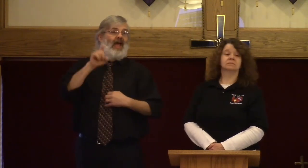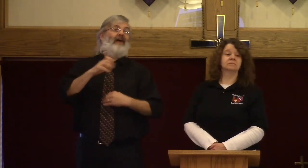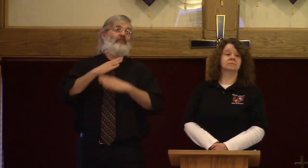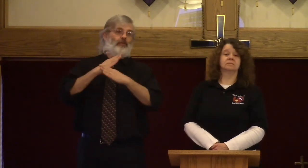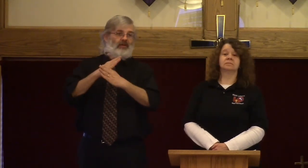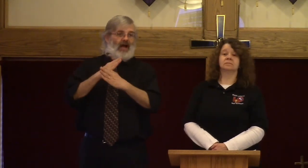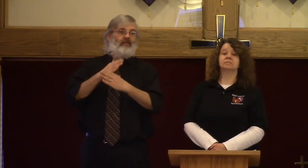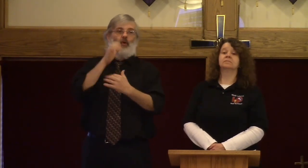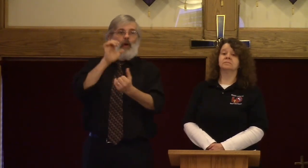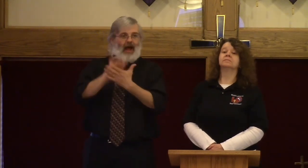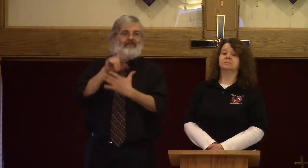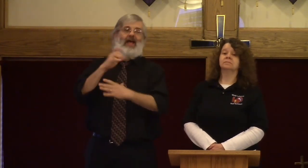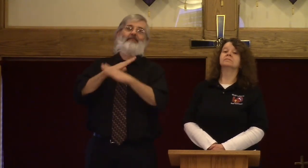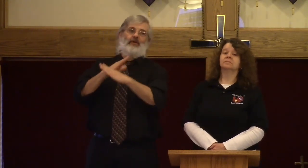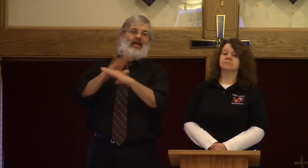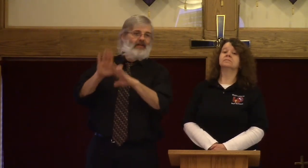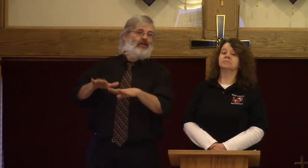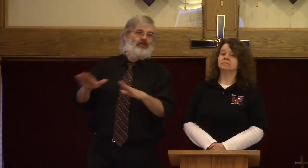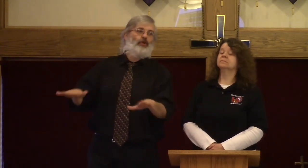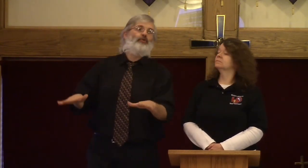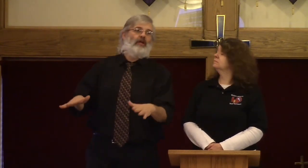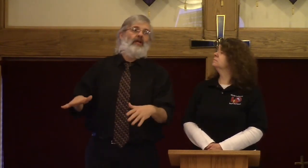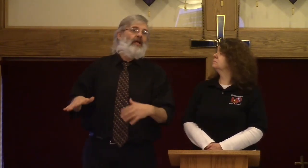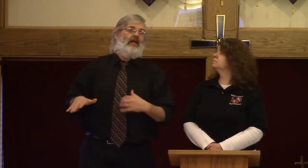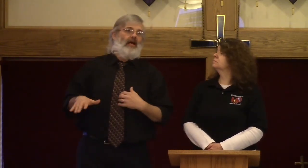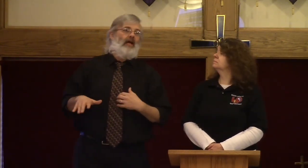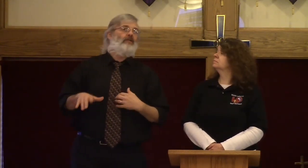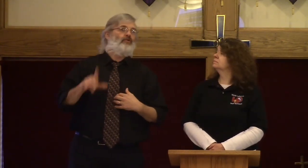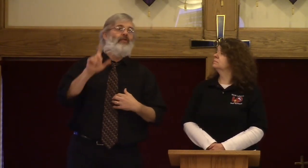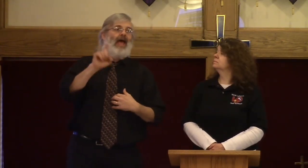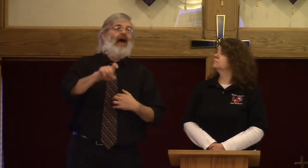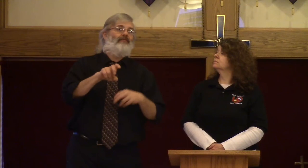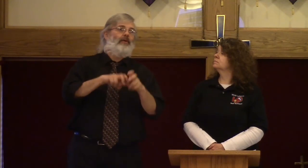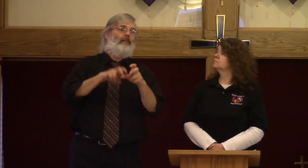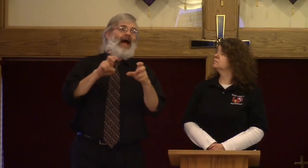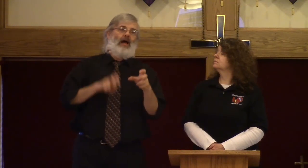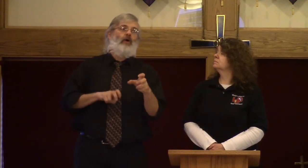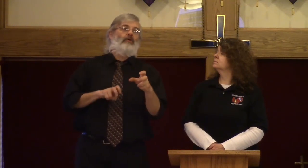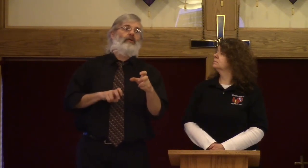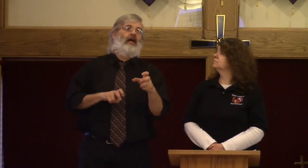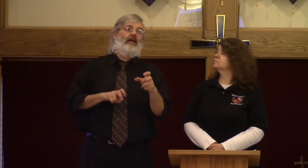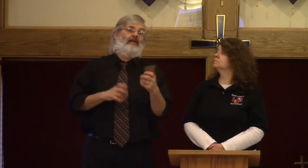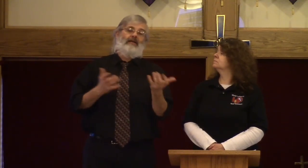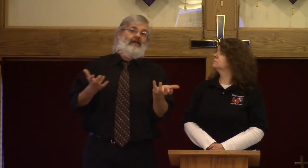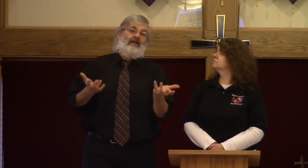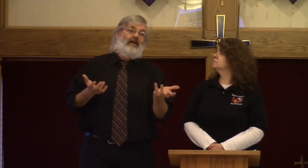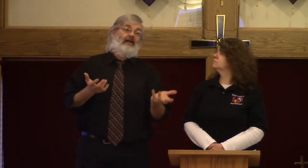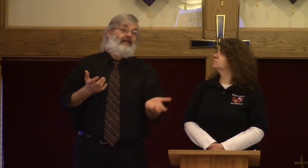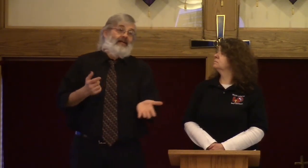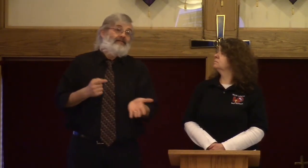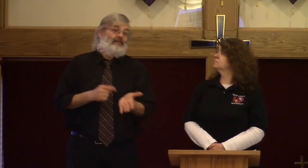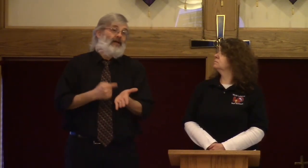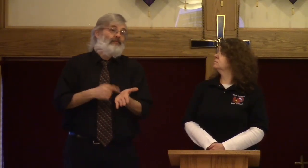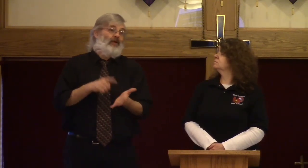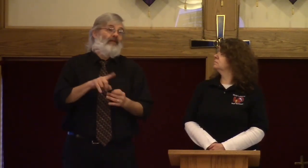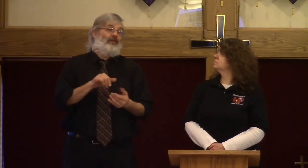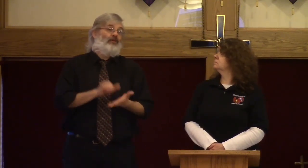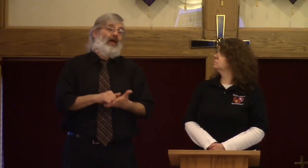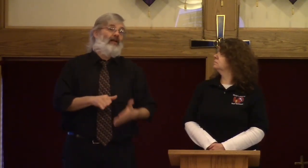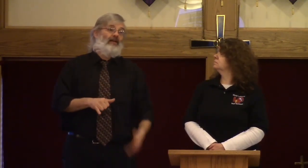have to protect their wives, they have to protect their children, and so they have to back out. And sometimes you have to do that, you